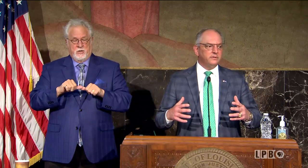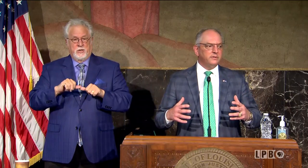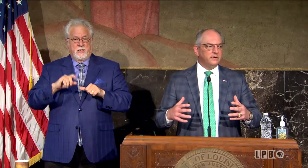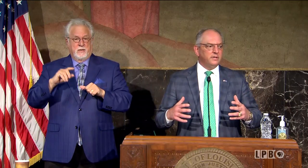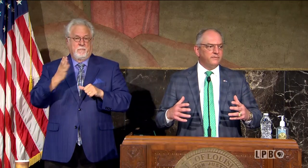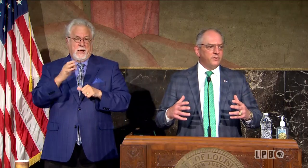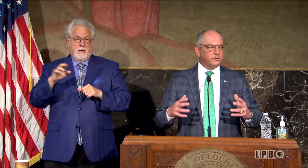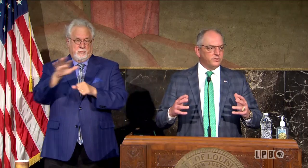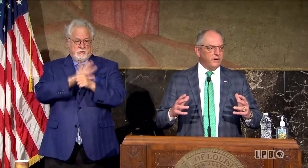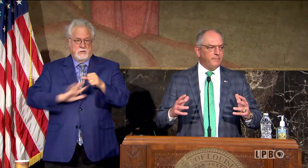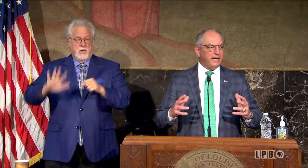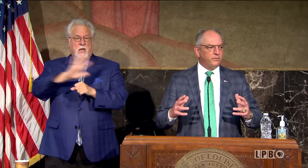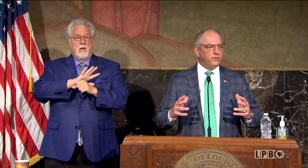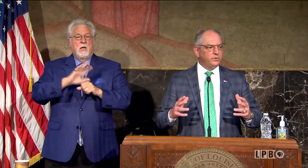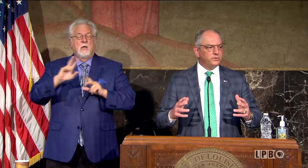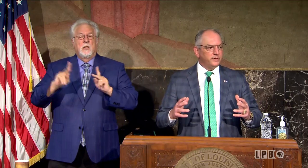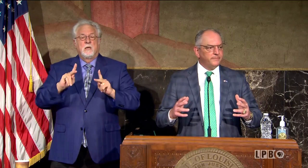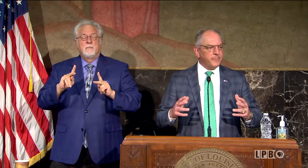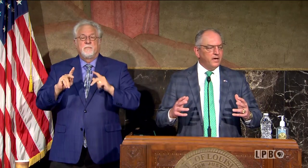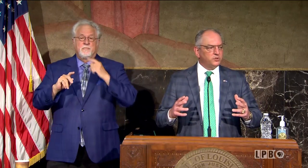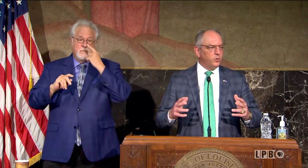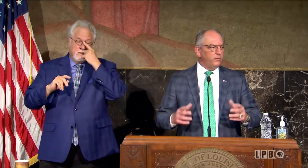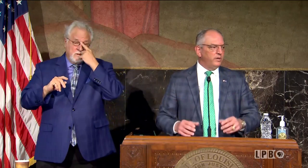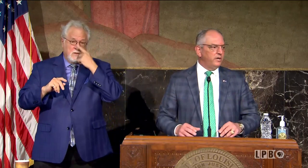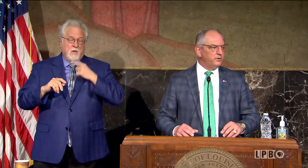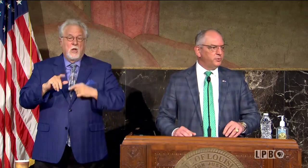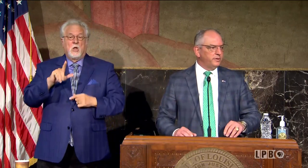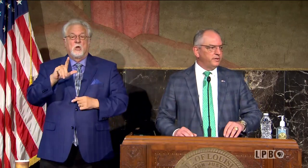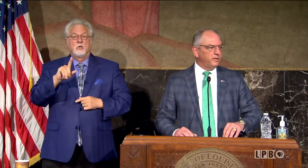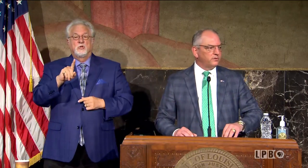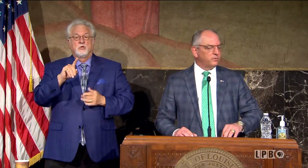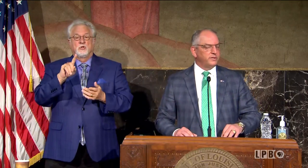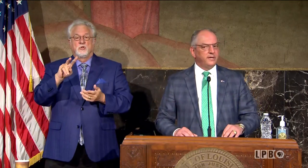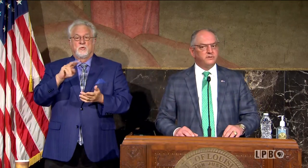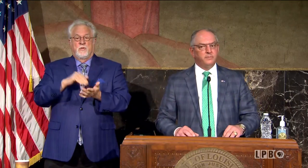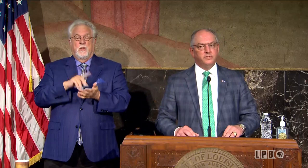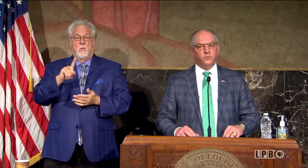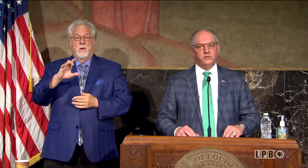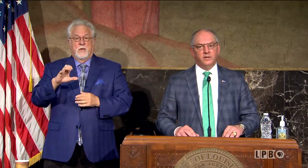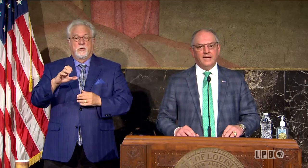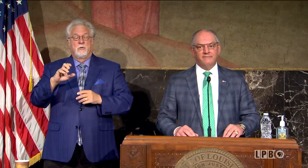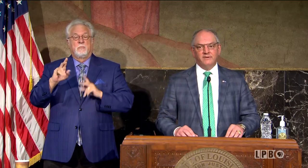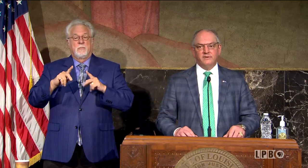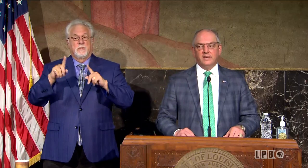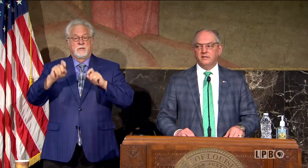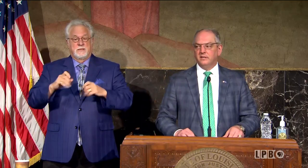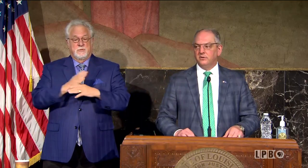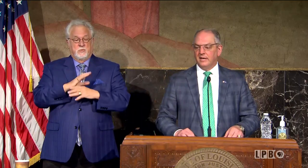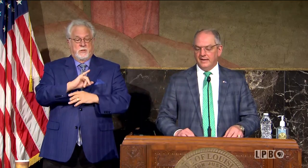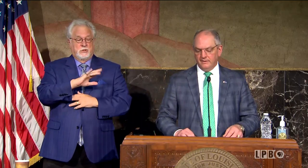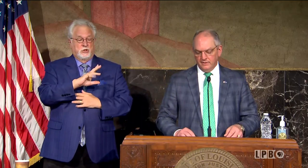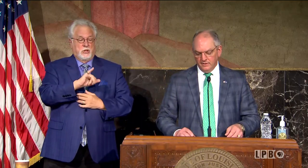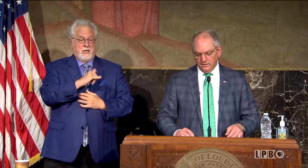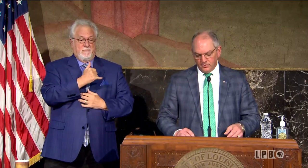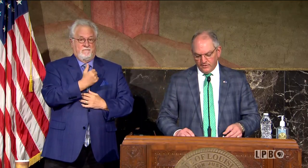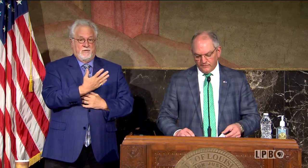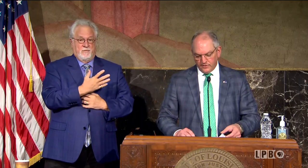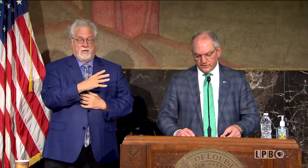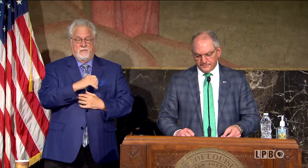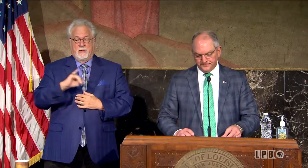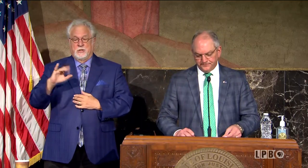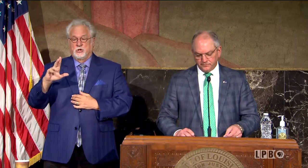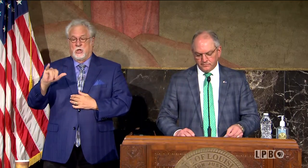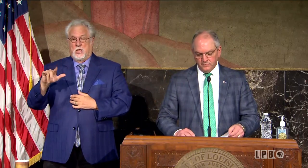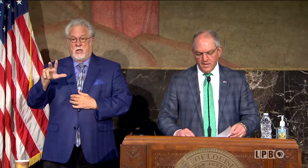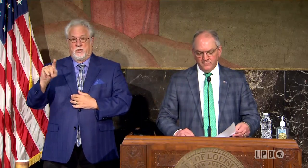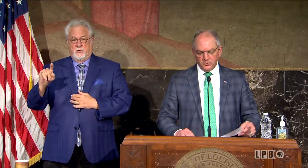region, focused around Baton Rouge, 2,100 adults were tested between July 15th and July